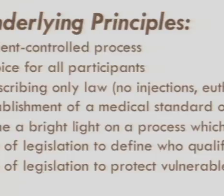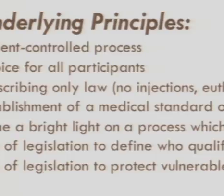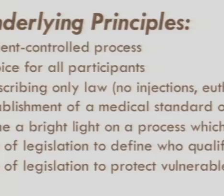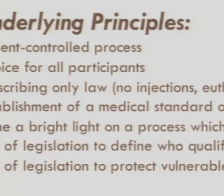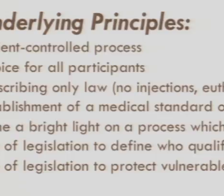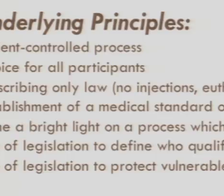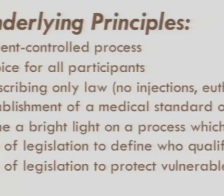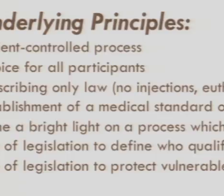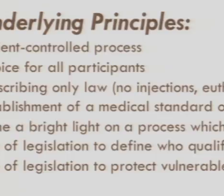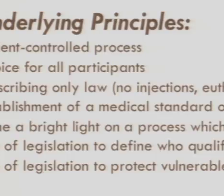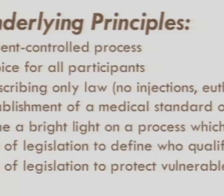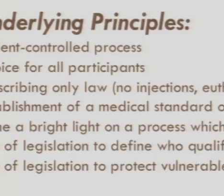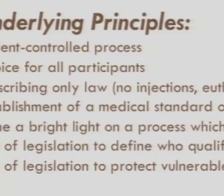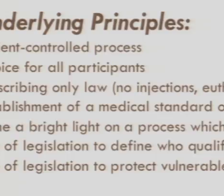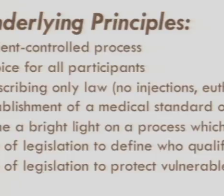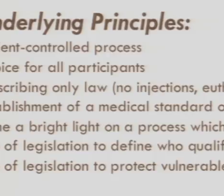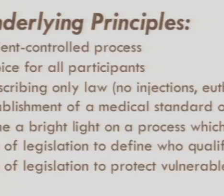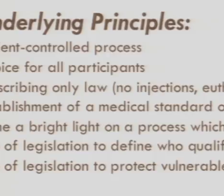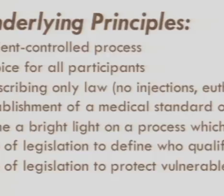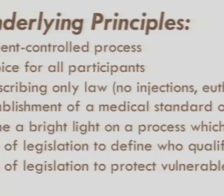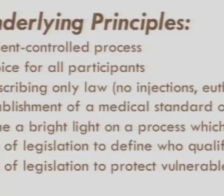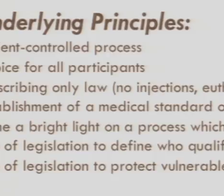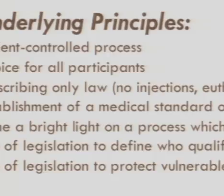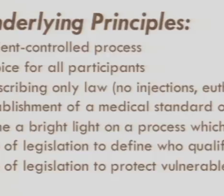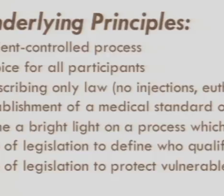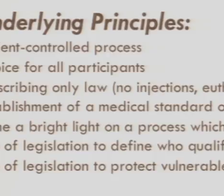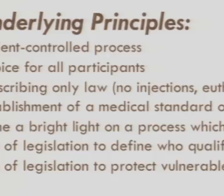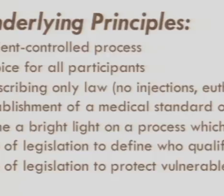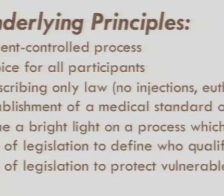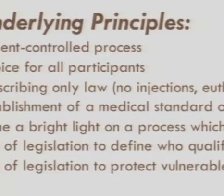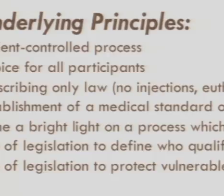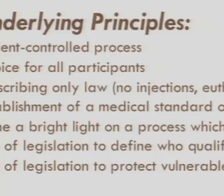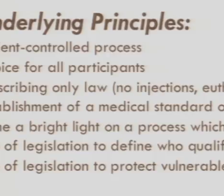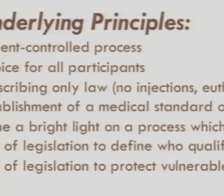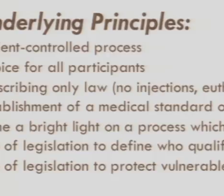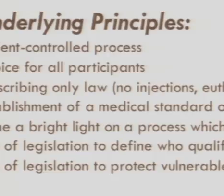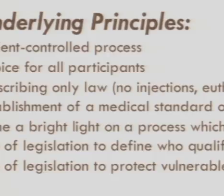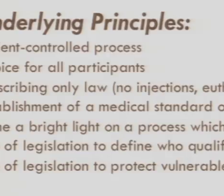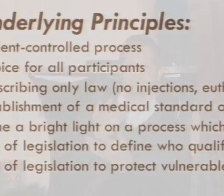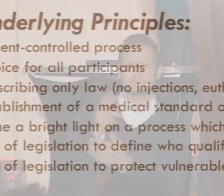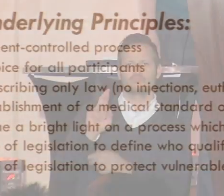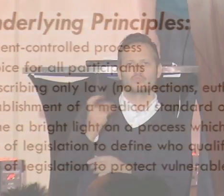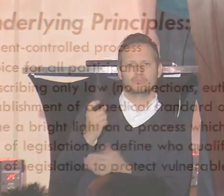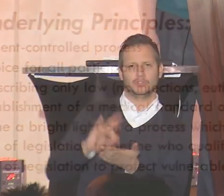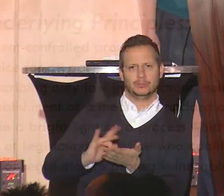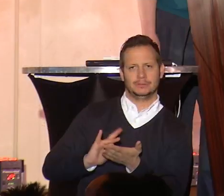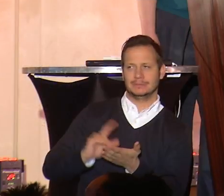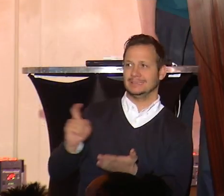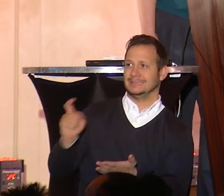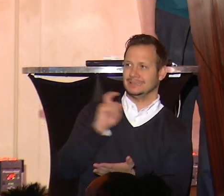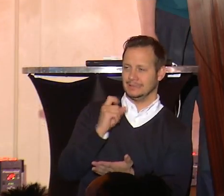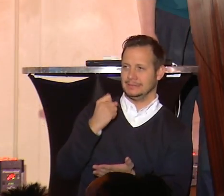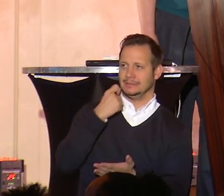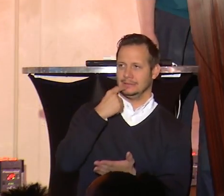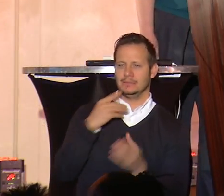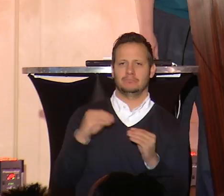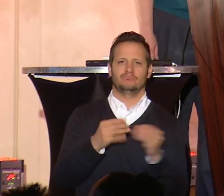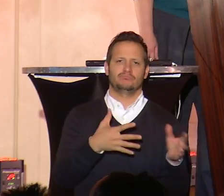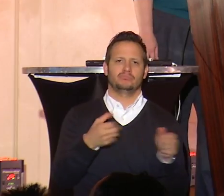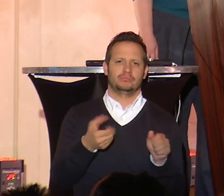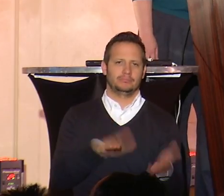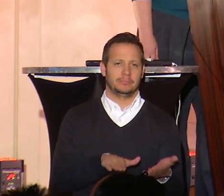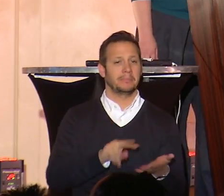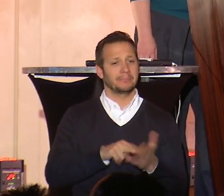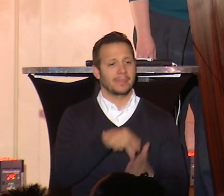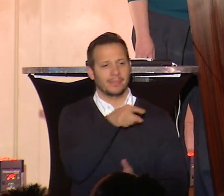a prescription from their physician to hasten death, so that they can determine the timing and the manner of their